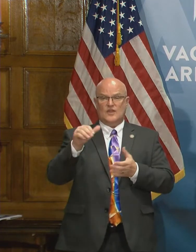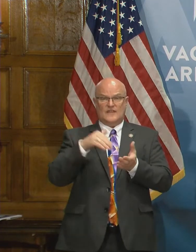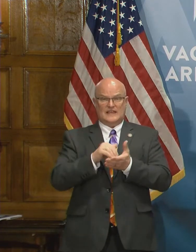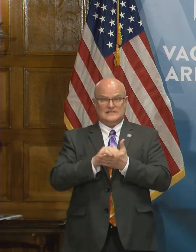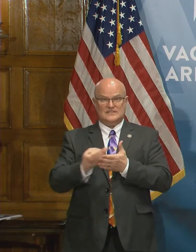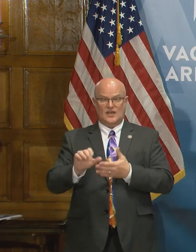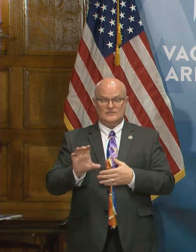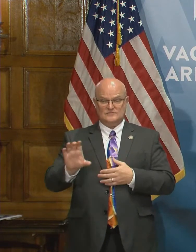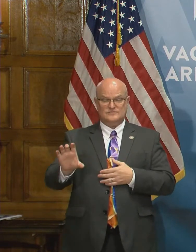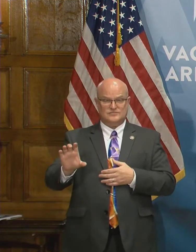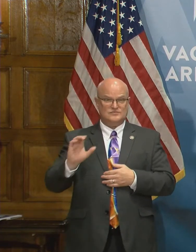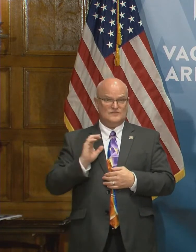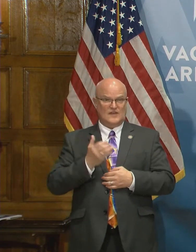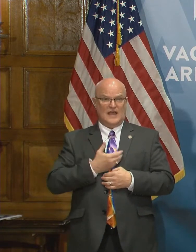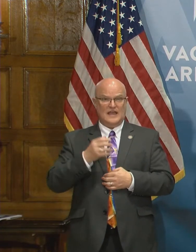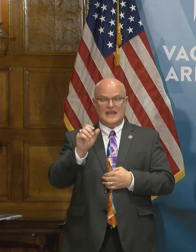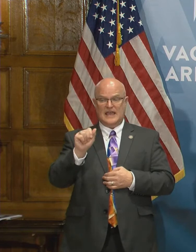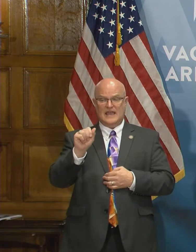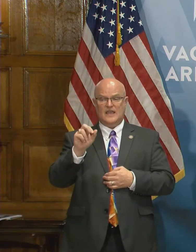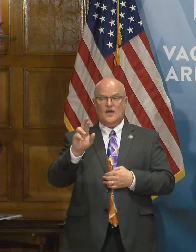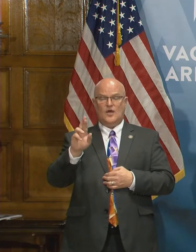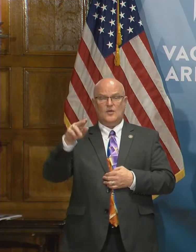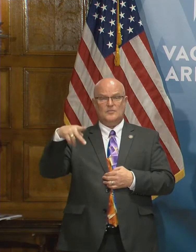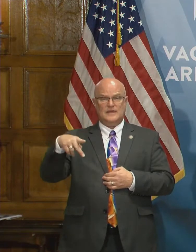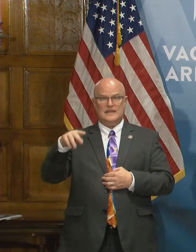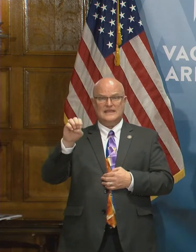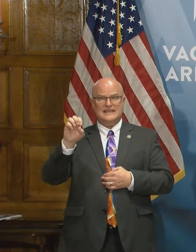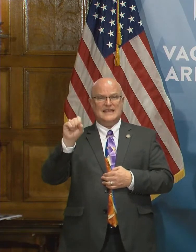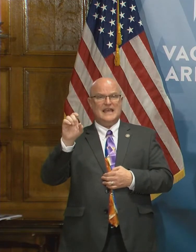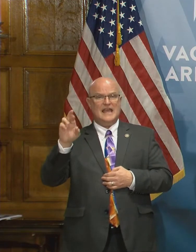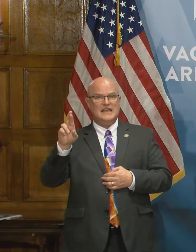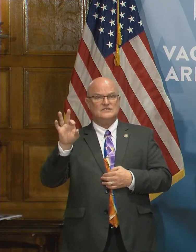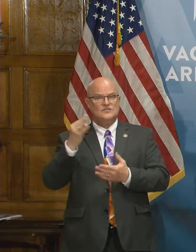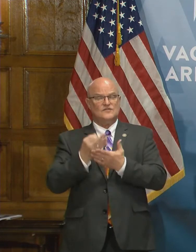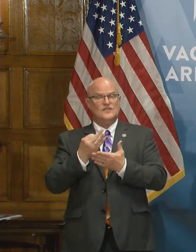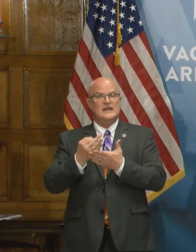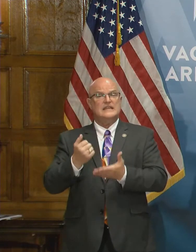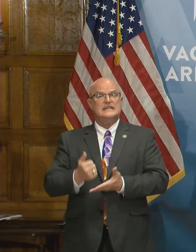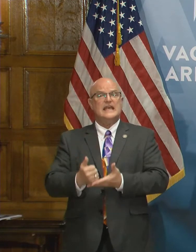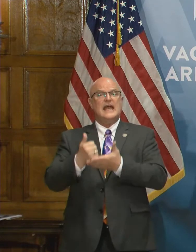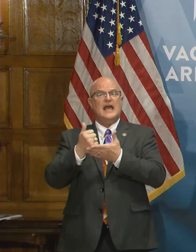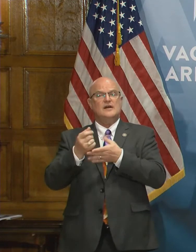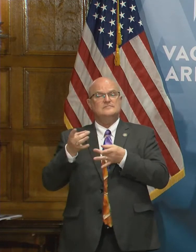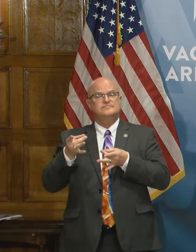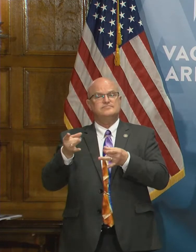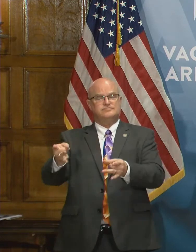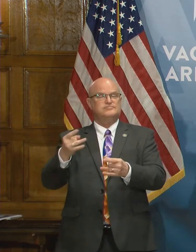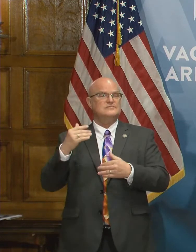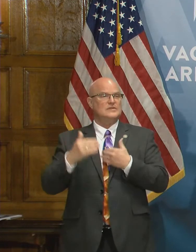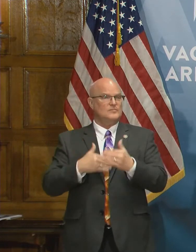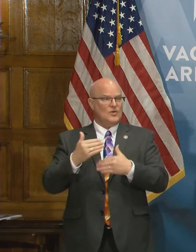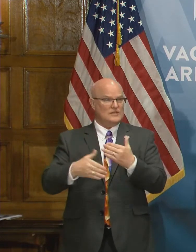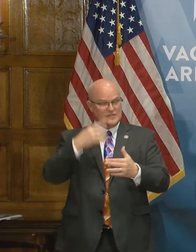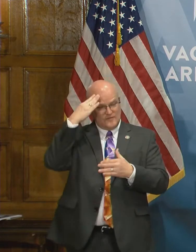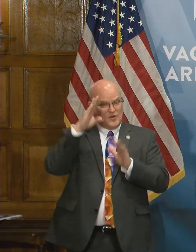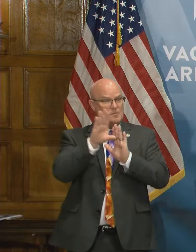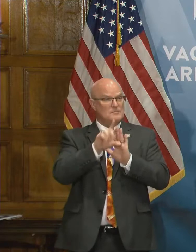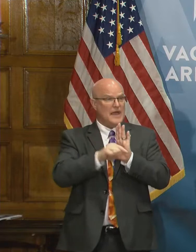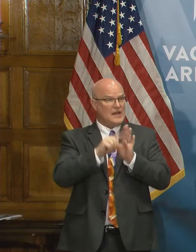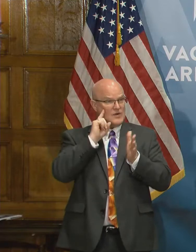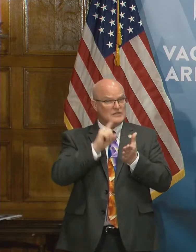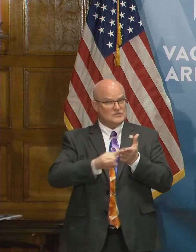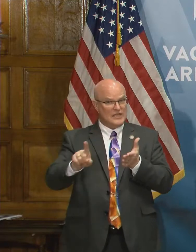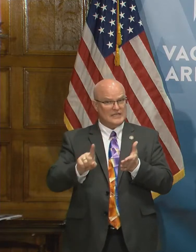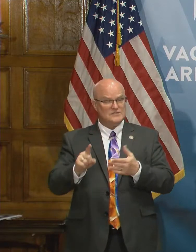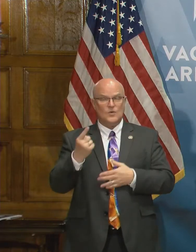$300,000 of our ARP ESSER funds to help streamline the process for background checks. One of